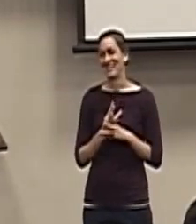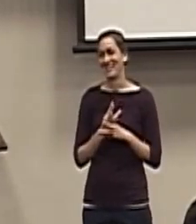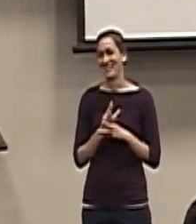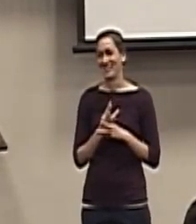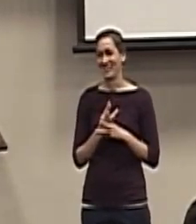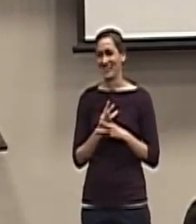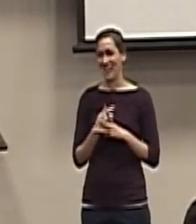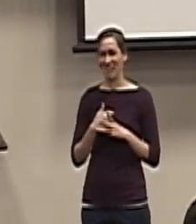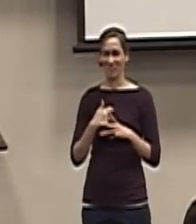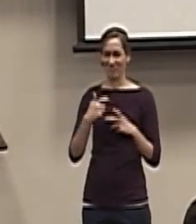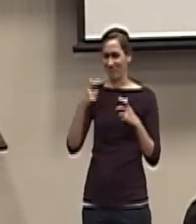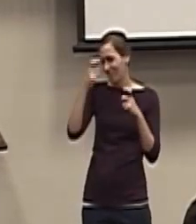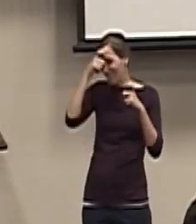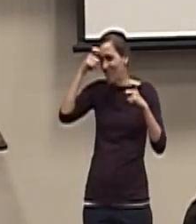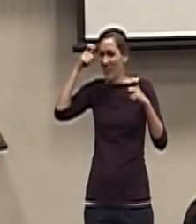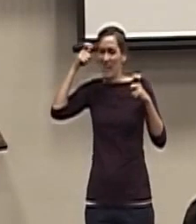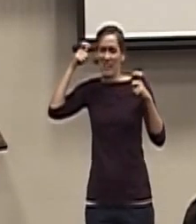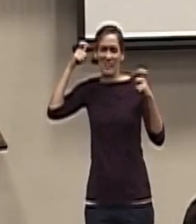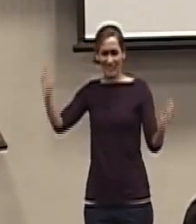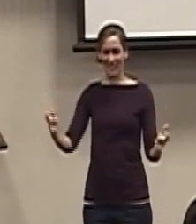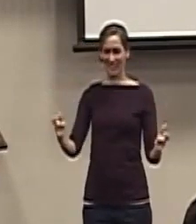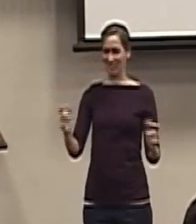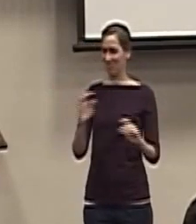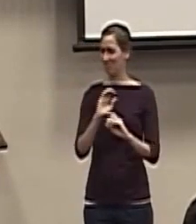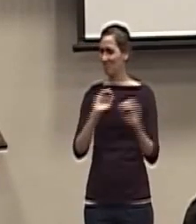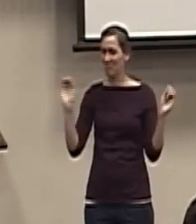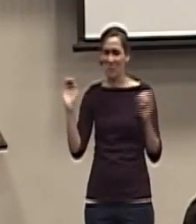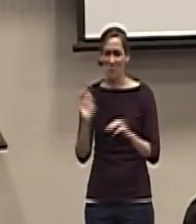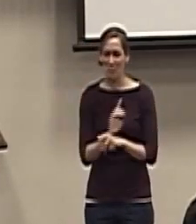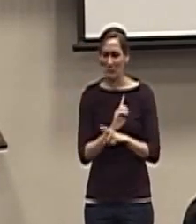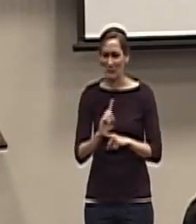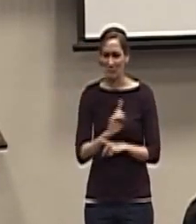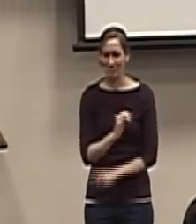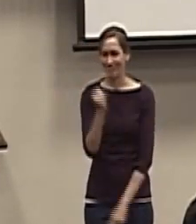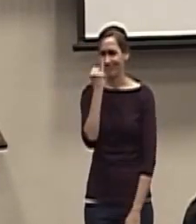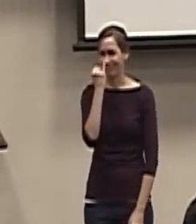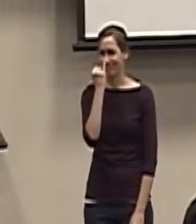I was arrogant and undisciplined and immature.